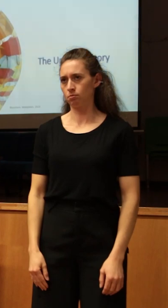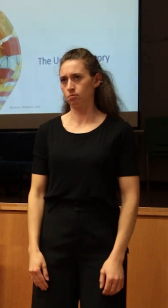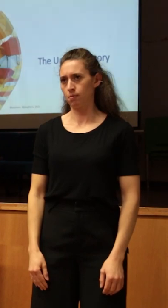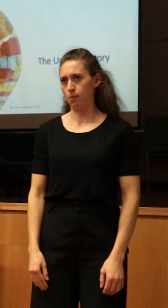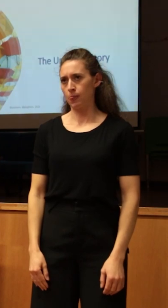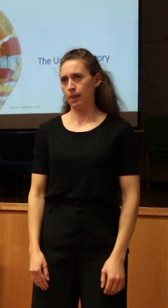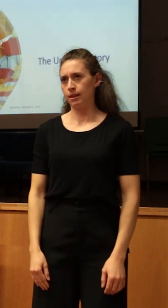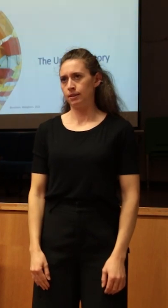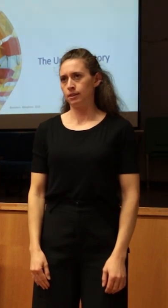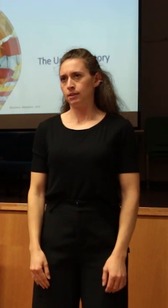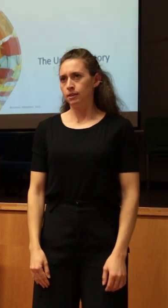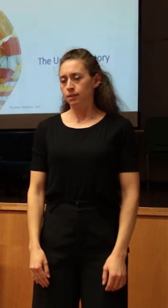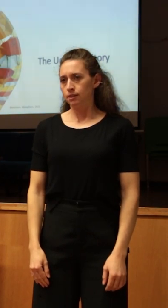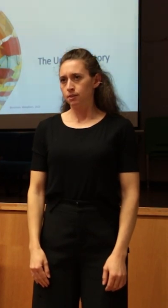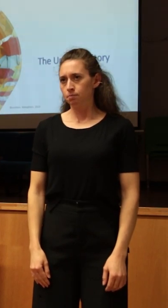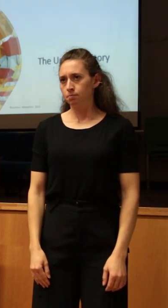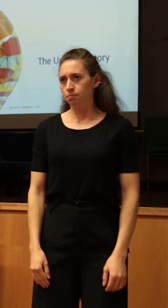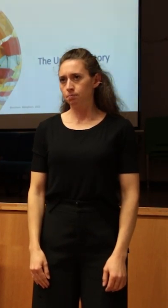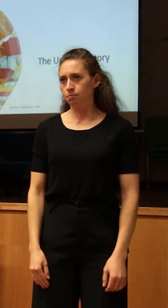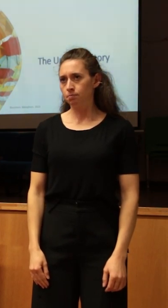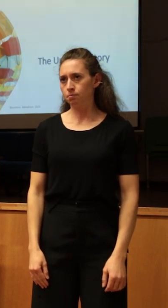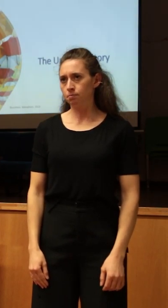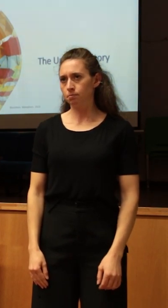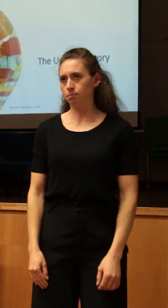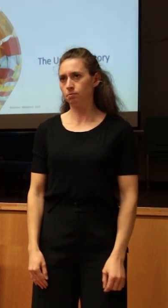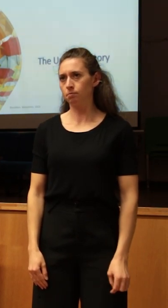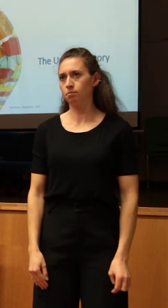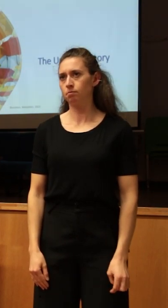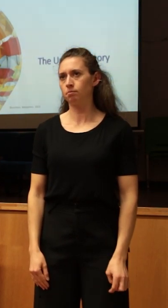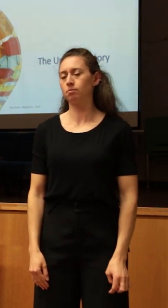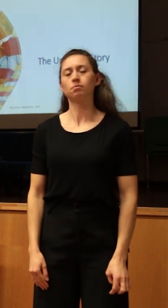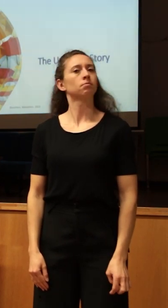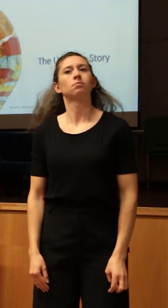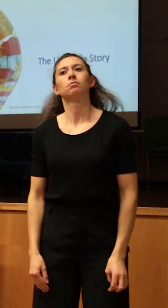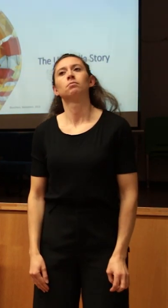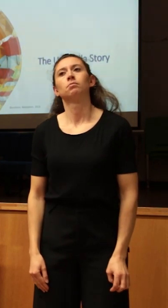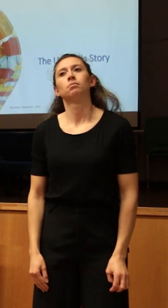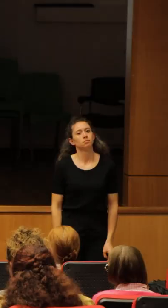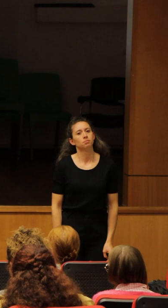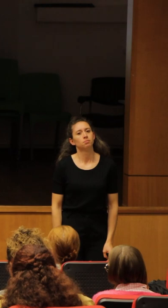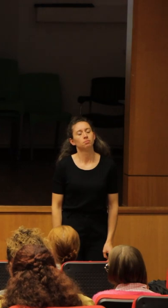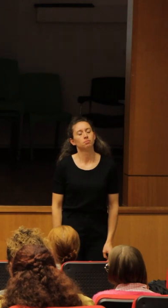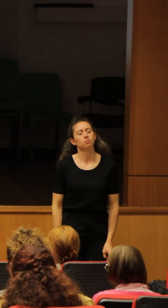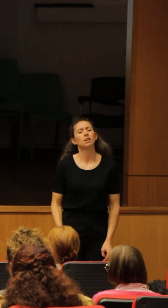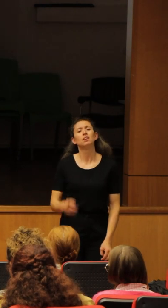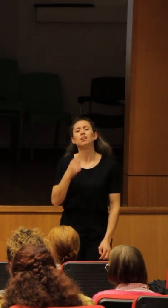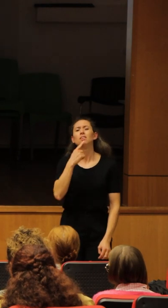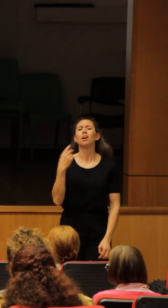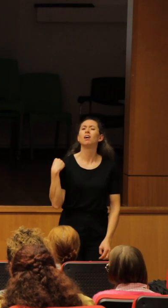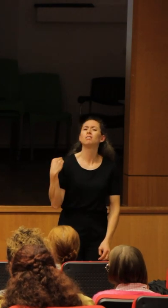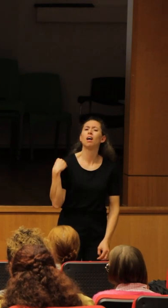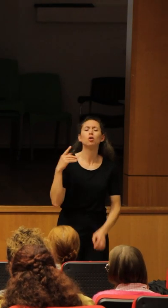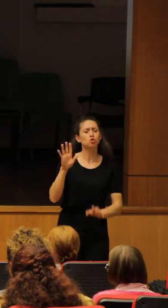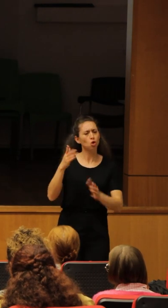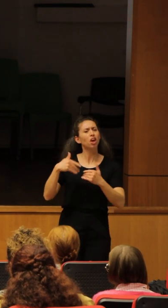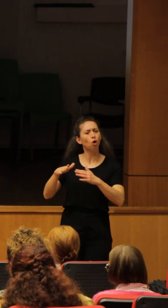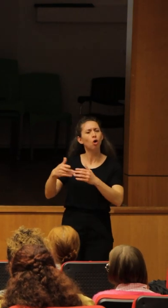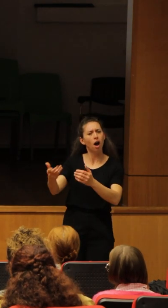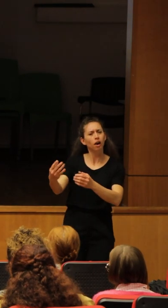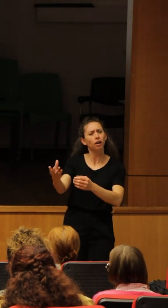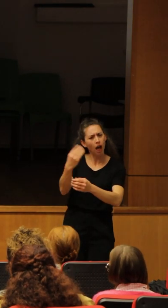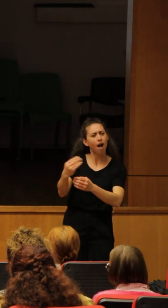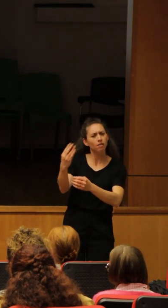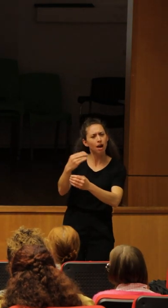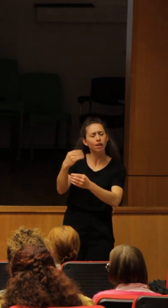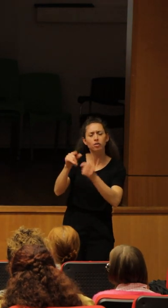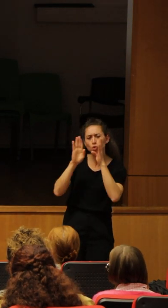something that they keep repeating, where I feel it's very, very salient. It's like that's something. Y generalmente dejo que hable, hable, hable, hable y